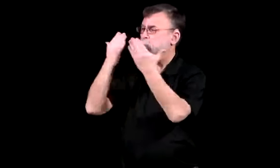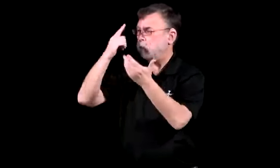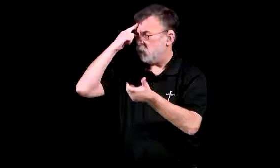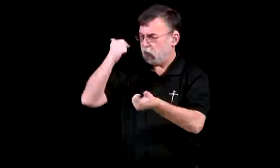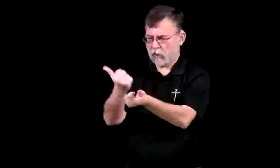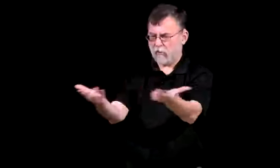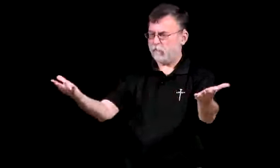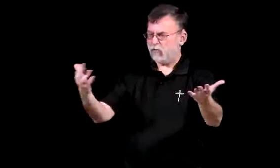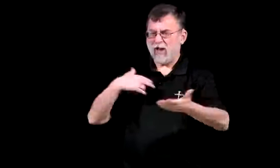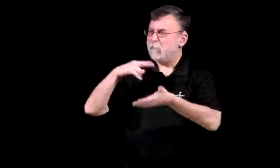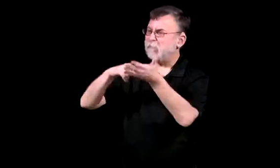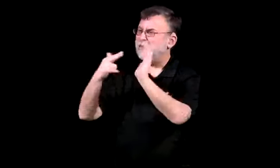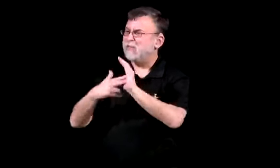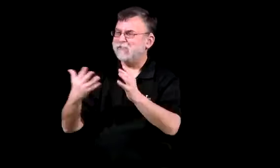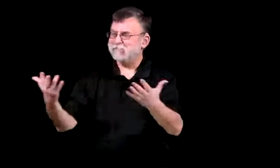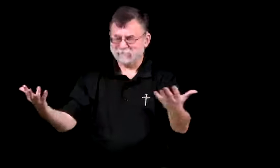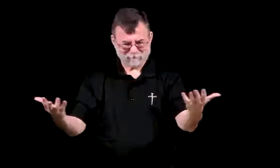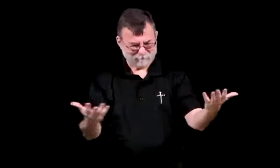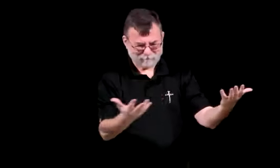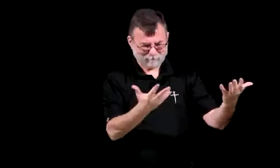We just thank you for everything.